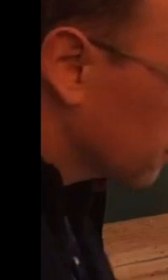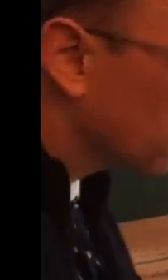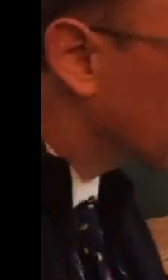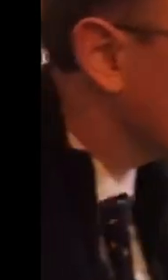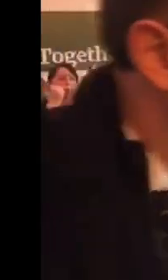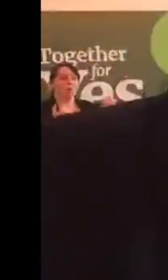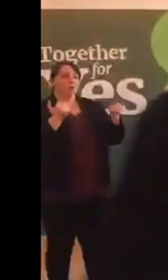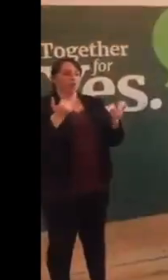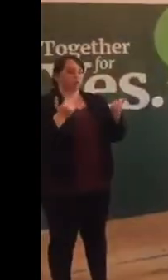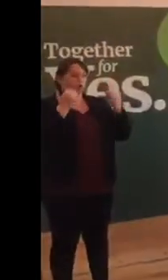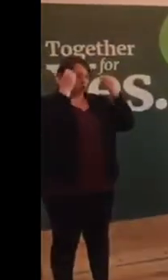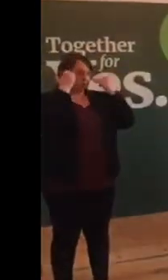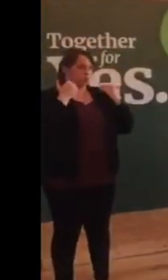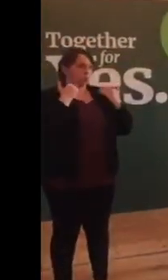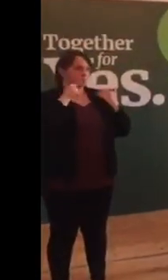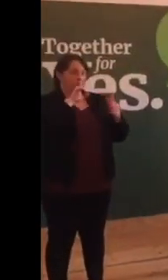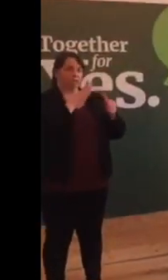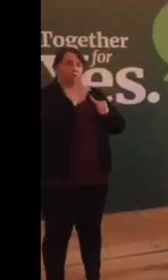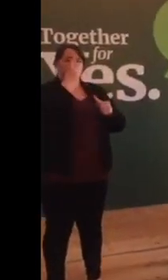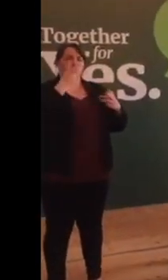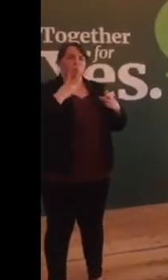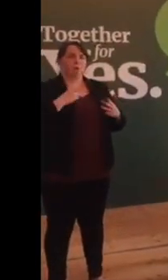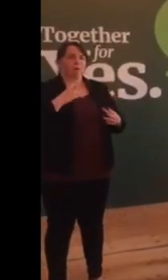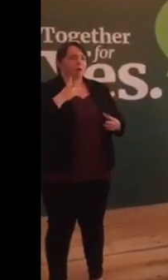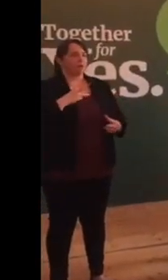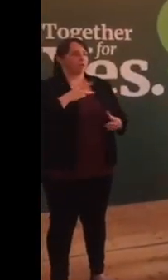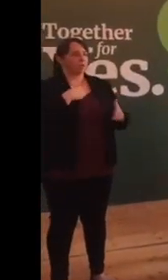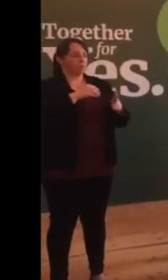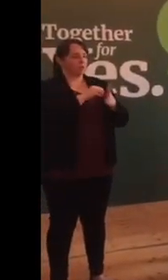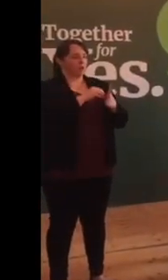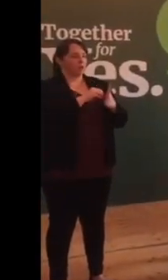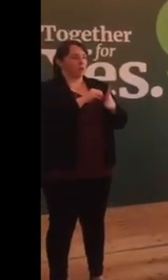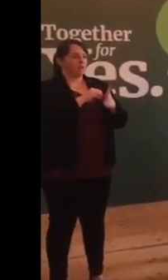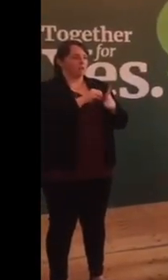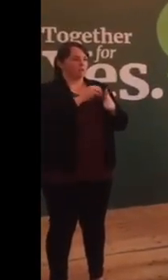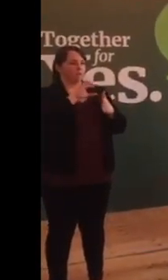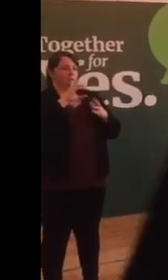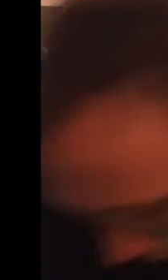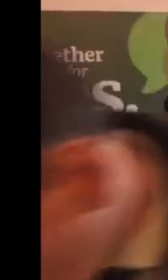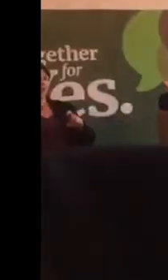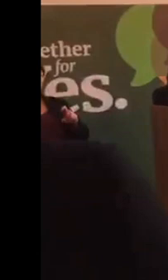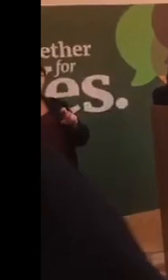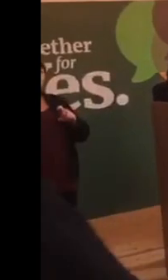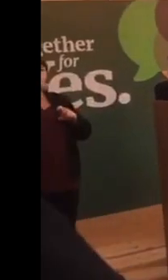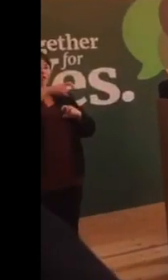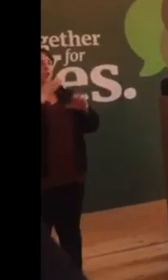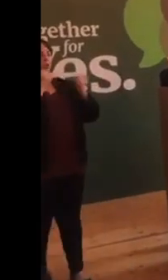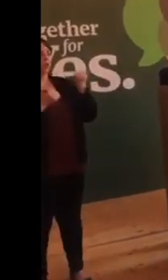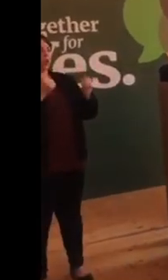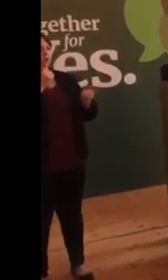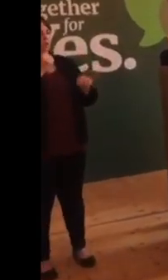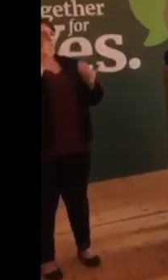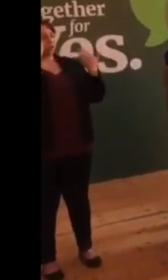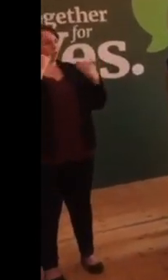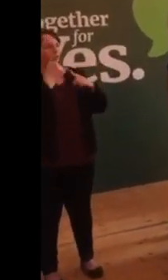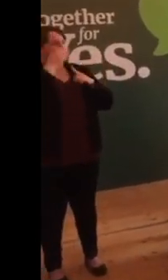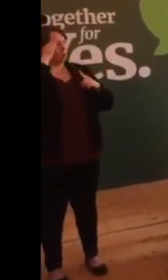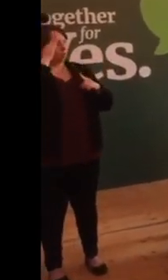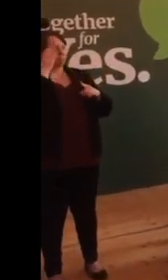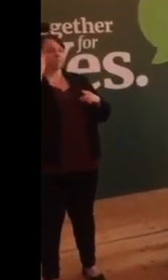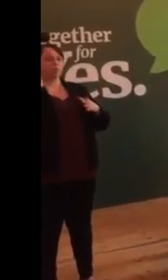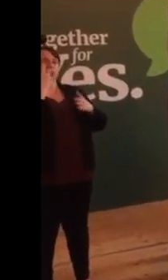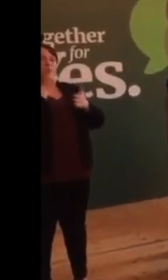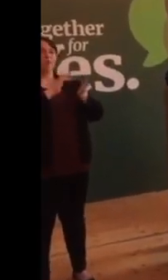judge and the first woman to hold the office of circuit court judge in Ireland. In 2015,